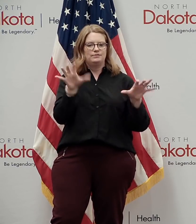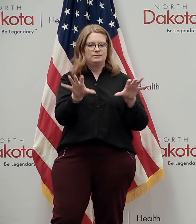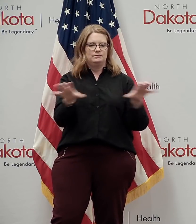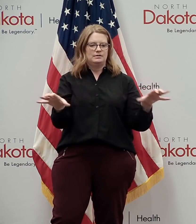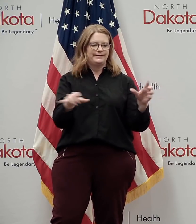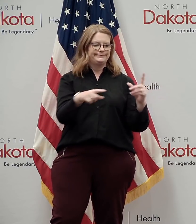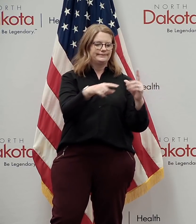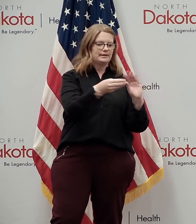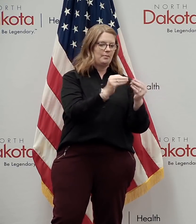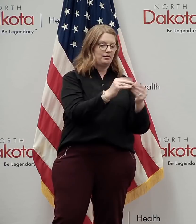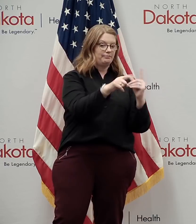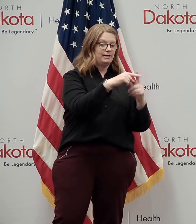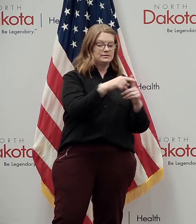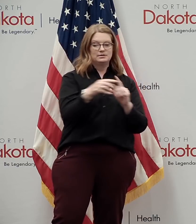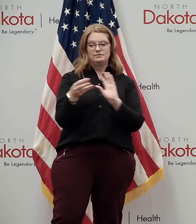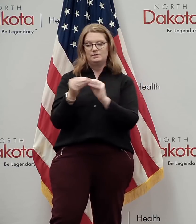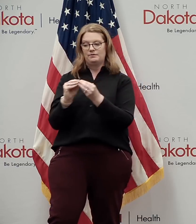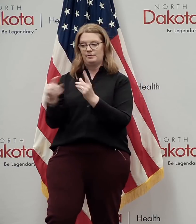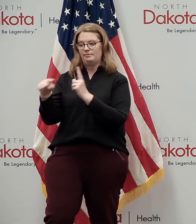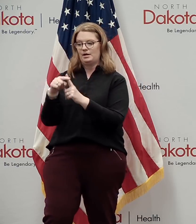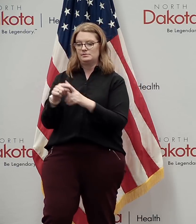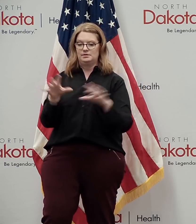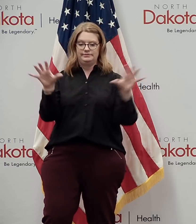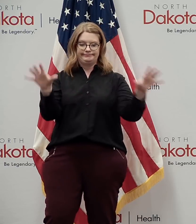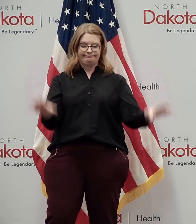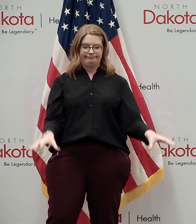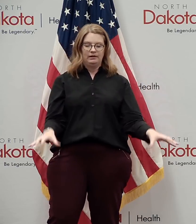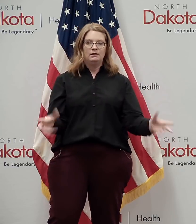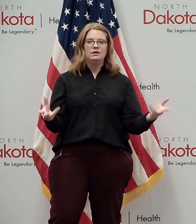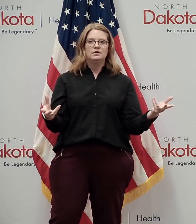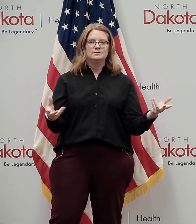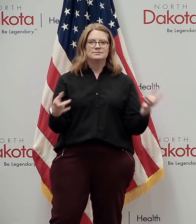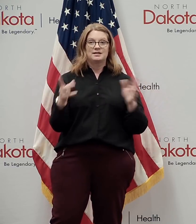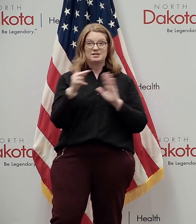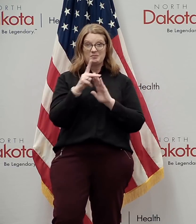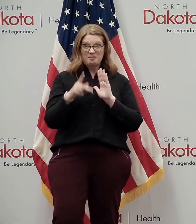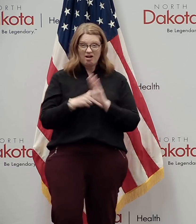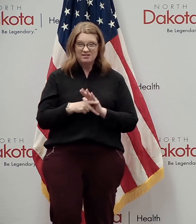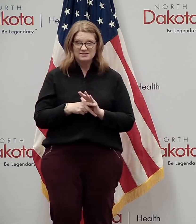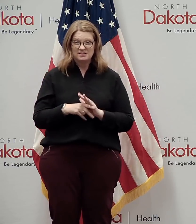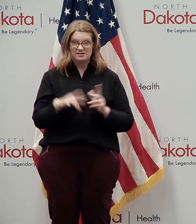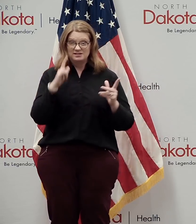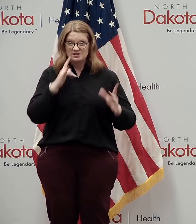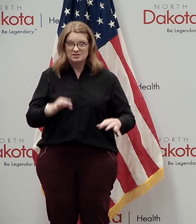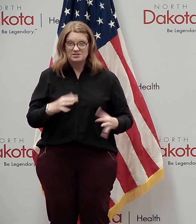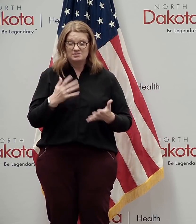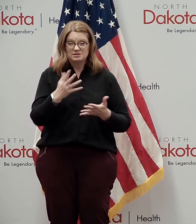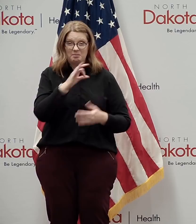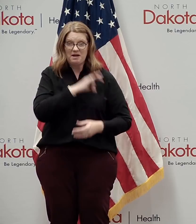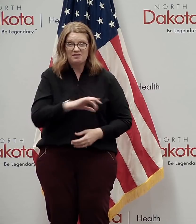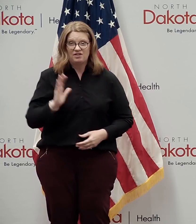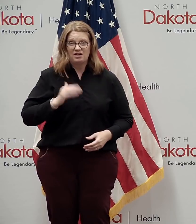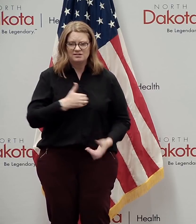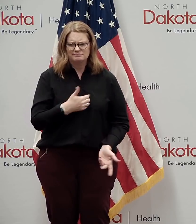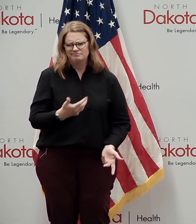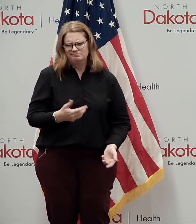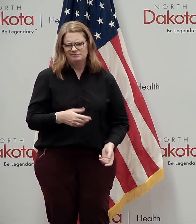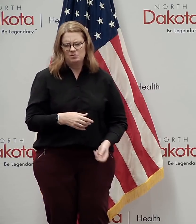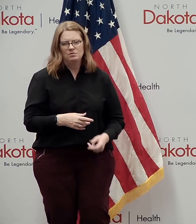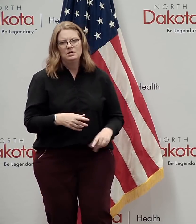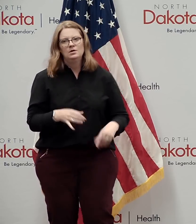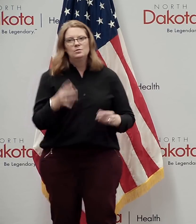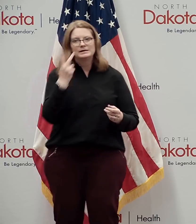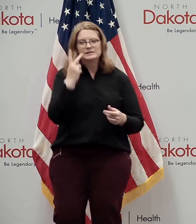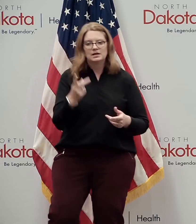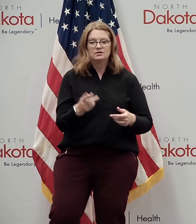help us at all from a policy-making decision because we want to know of the tests that we took on a certain day,